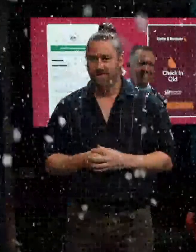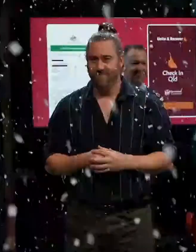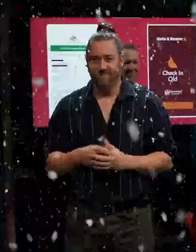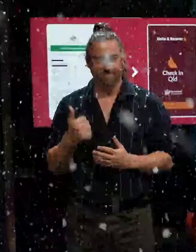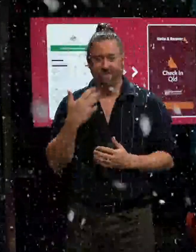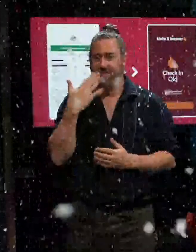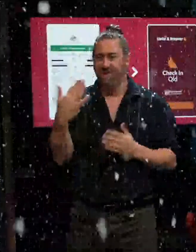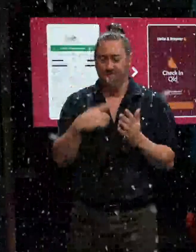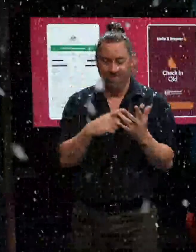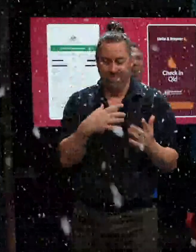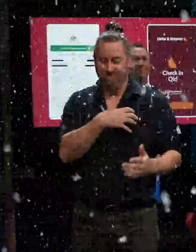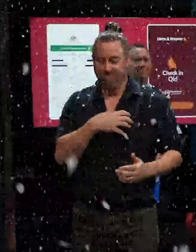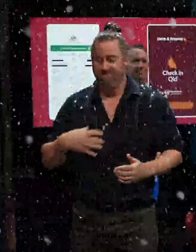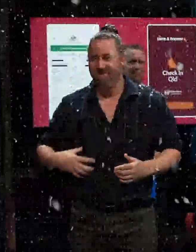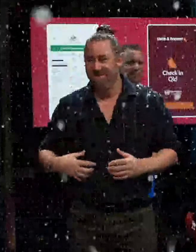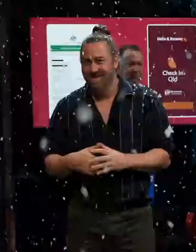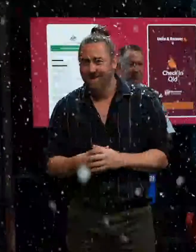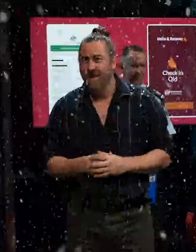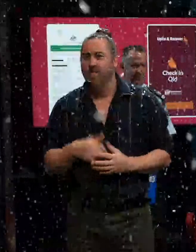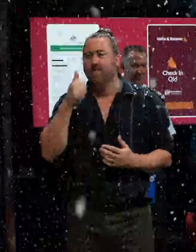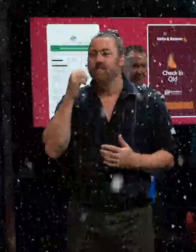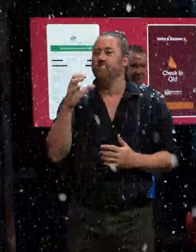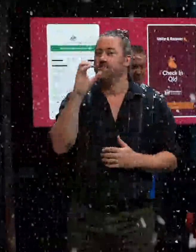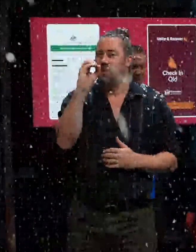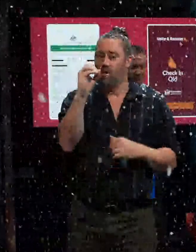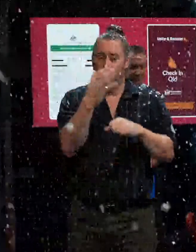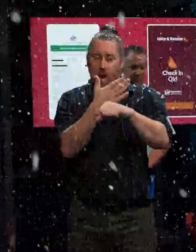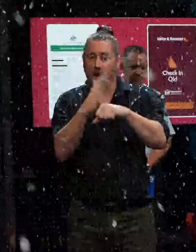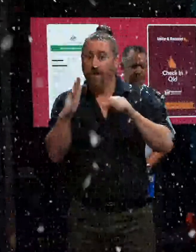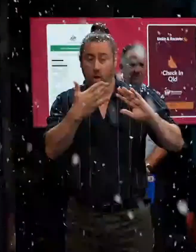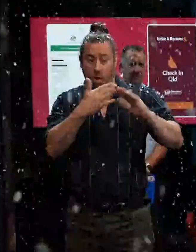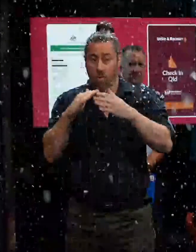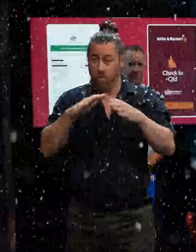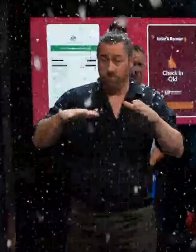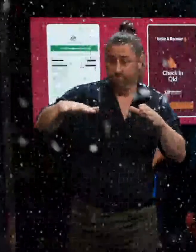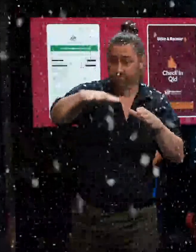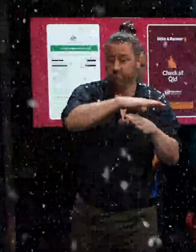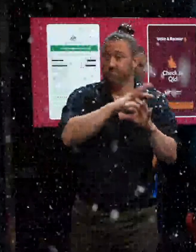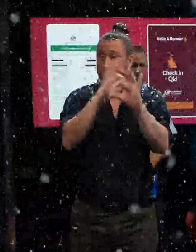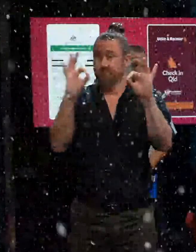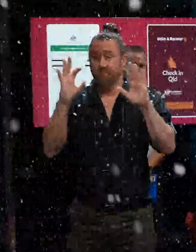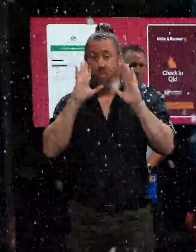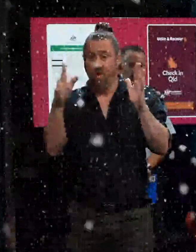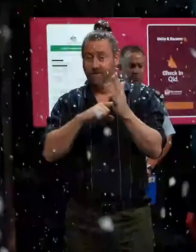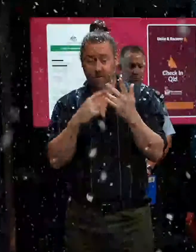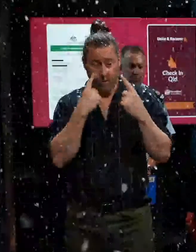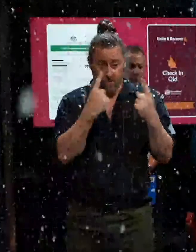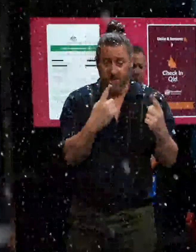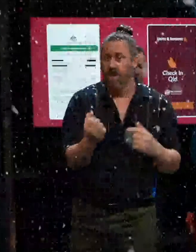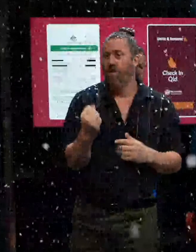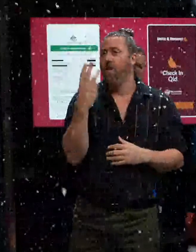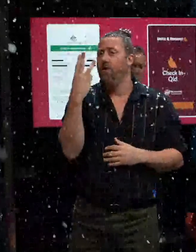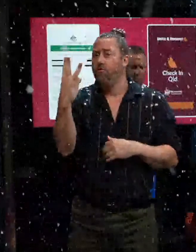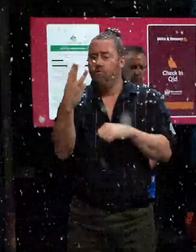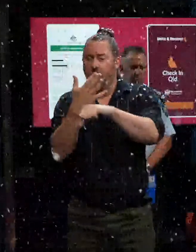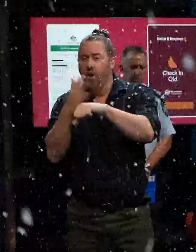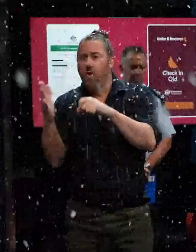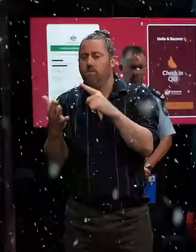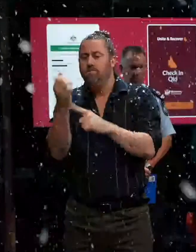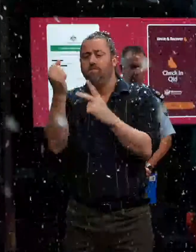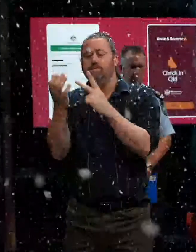Thank you, Minister. As you've heard, 0 locally acquired cases in Queensland today, which is wonderful news. 3 new cases, they're